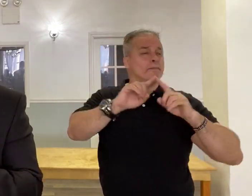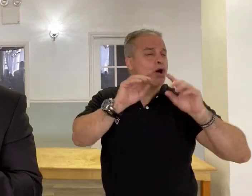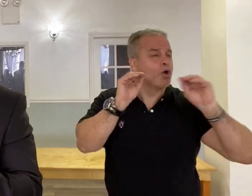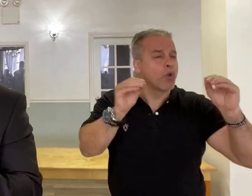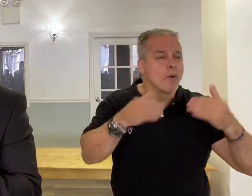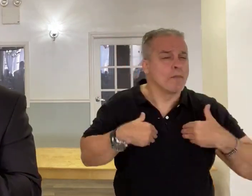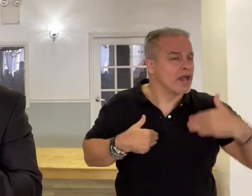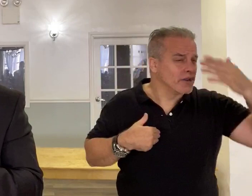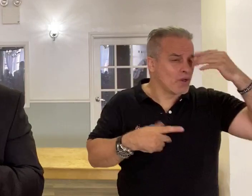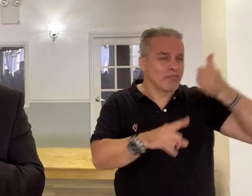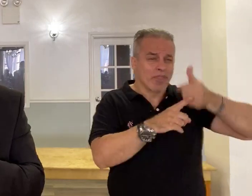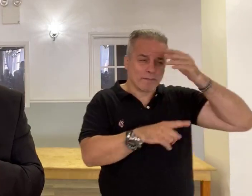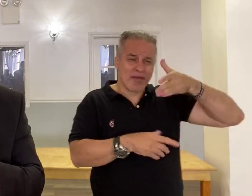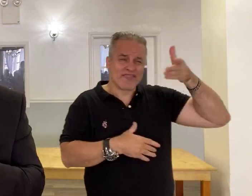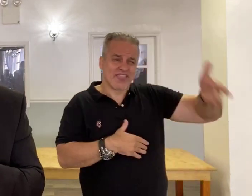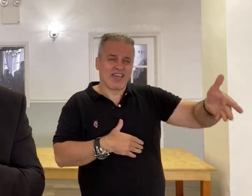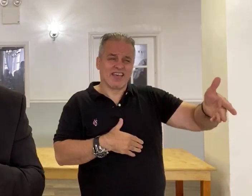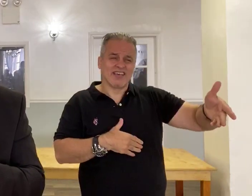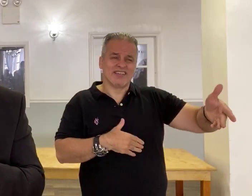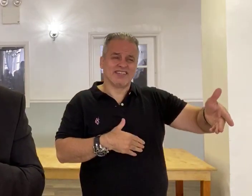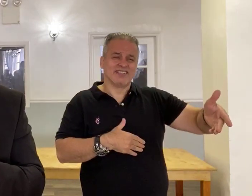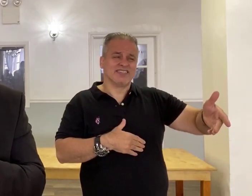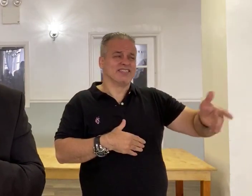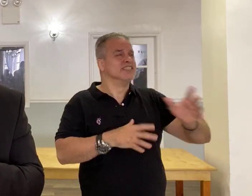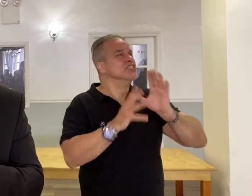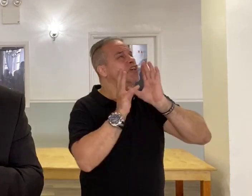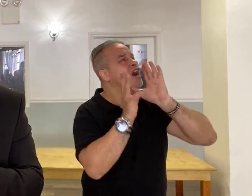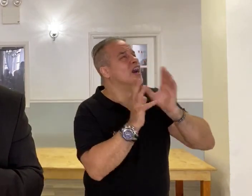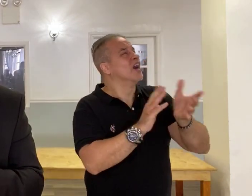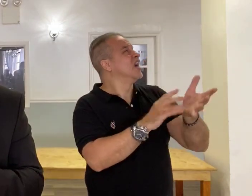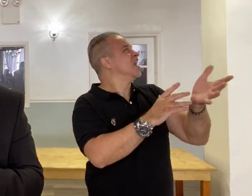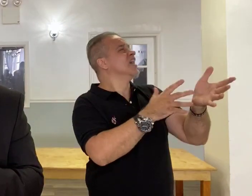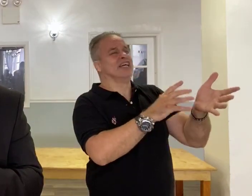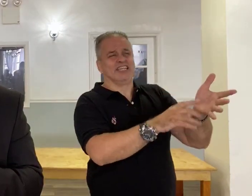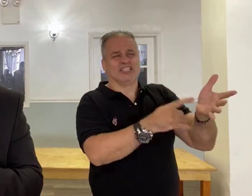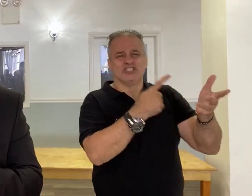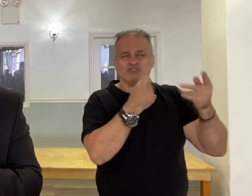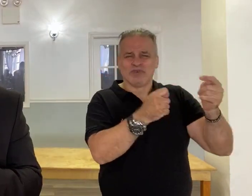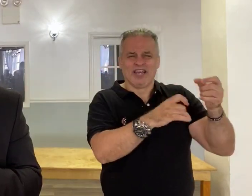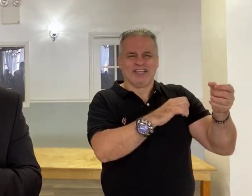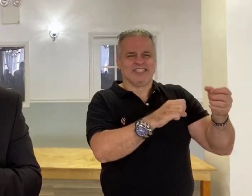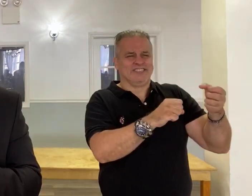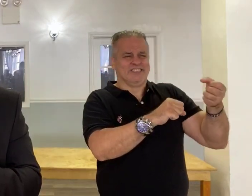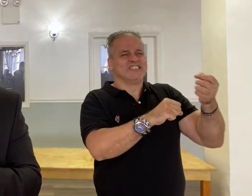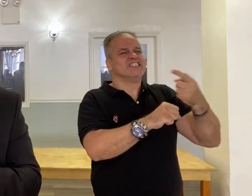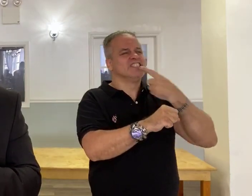dehydrated and so on. He doesn't know what to do. In all of his hallucinating,